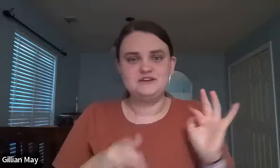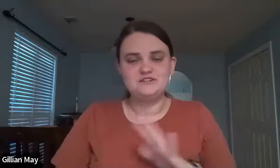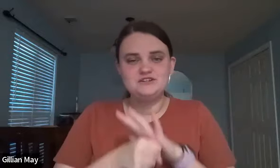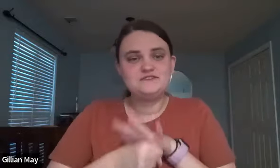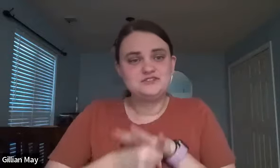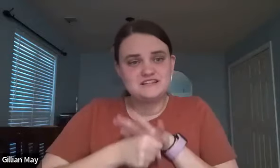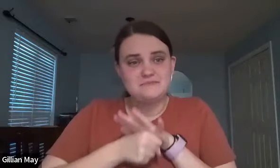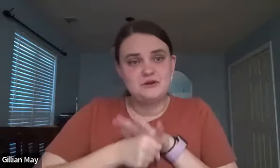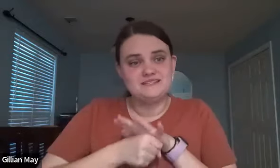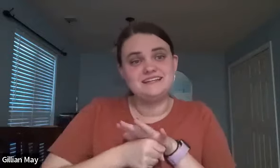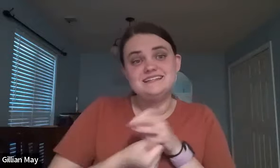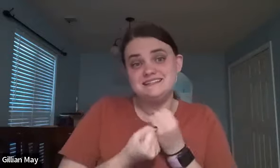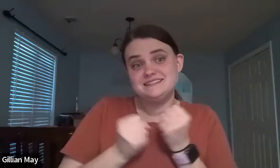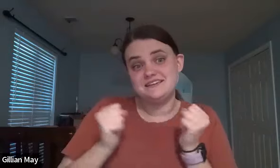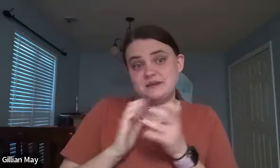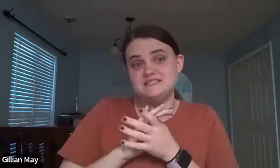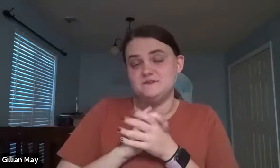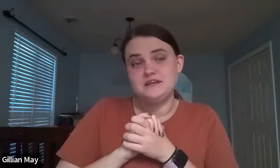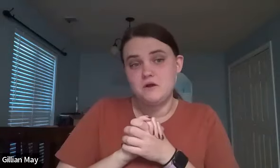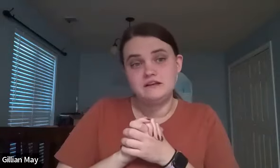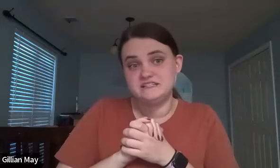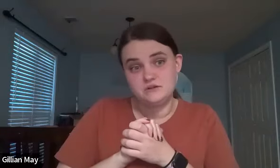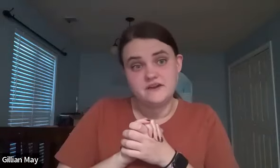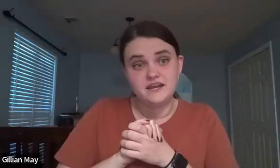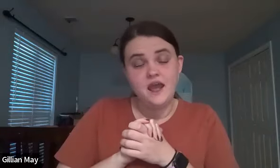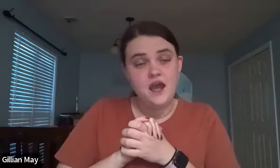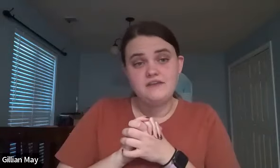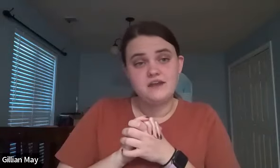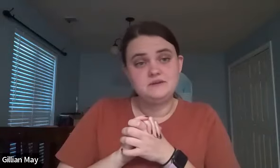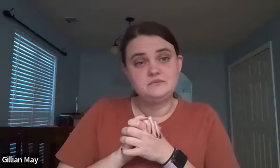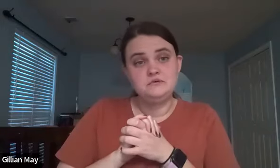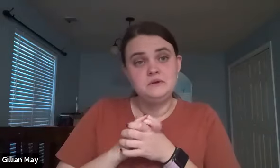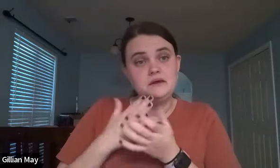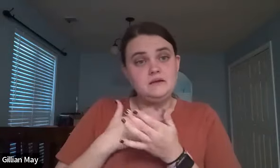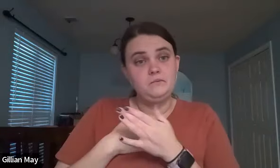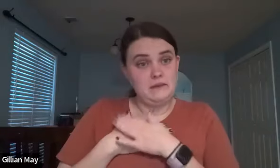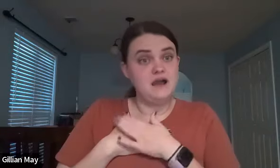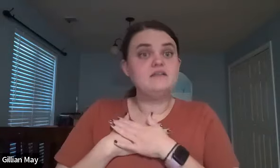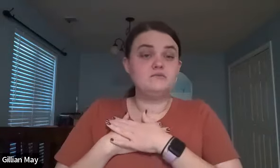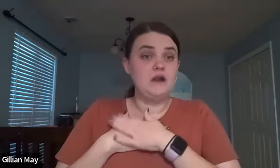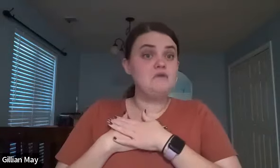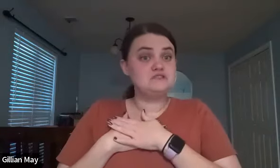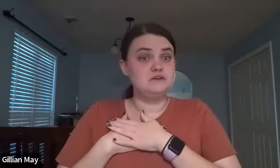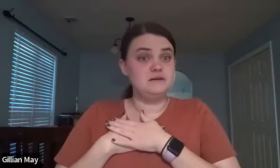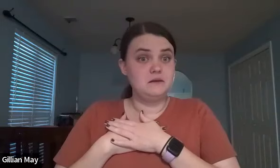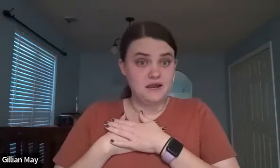not want you to feel stressed. I promise. Like I said, it's a safe space. If you get it wrong, it's totally fine. I've had people when I was learning in my